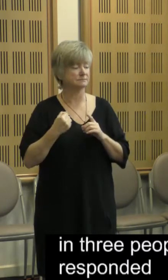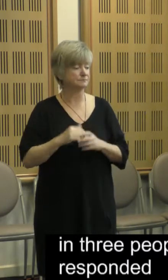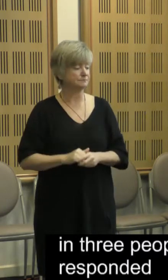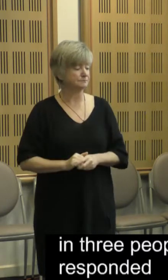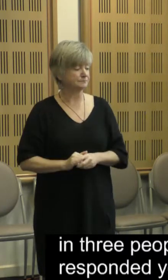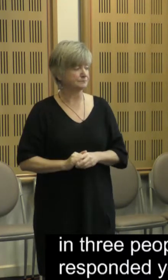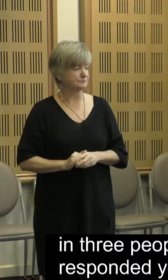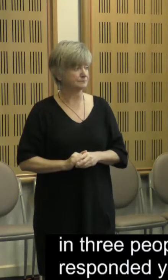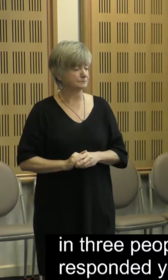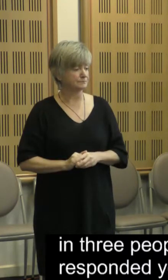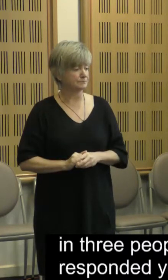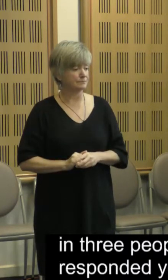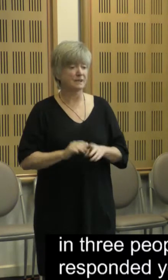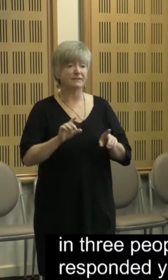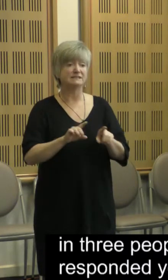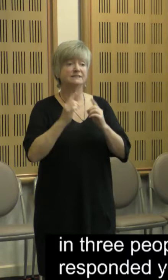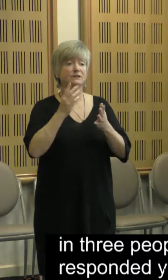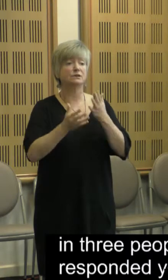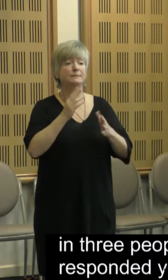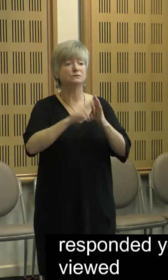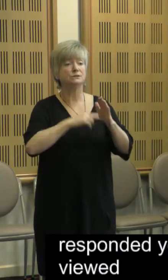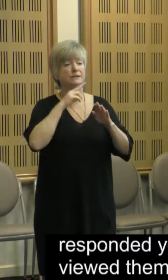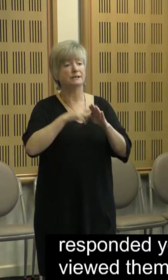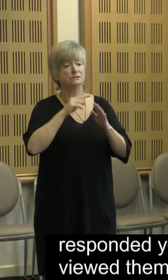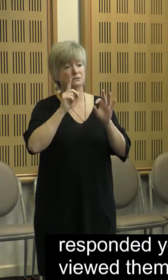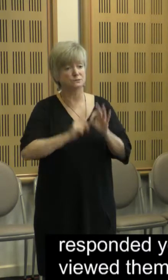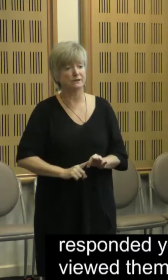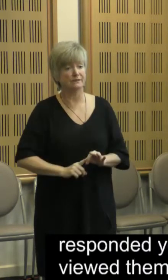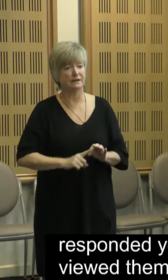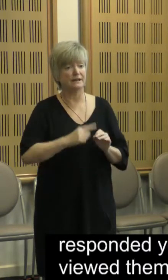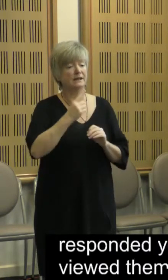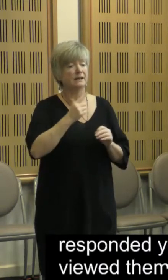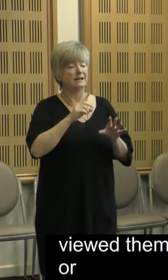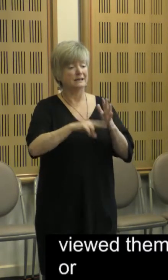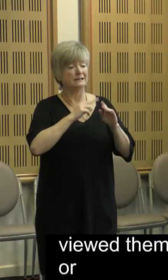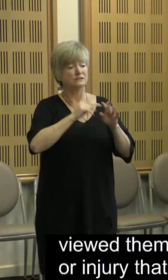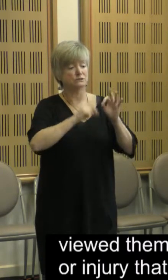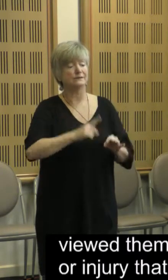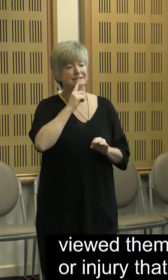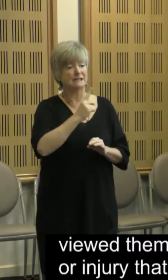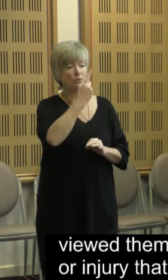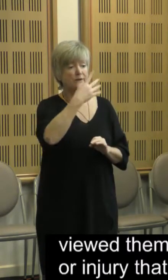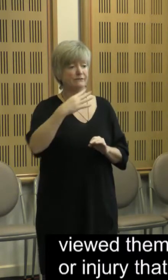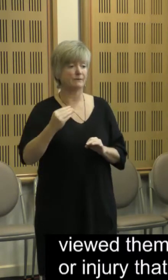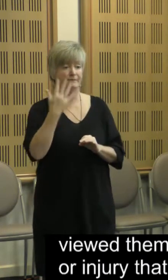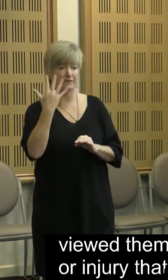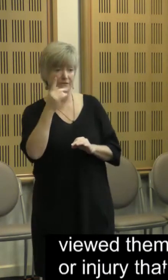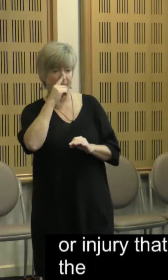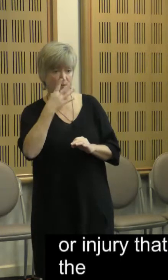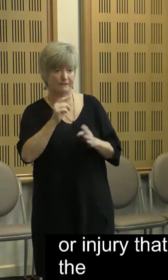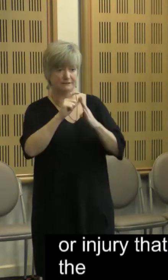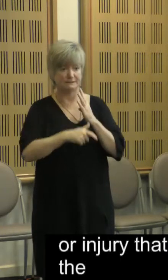months. Now that is different to what the national survey showed, and that showed 1 in 5 had a disability, but the difference there is we're just using